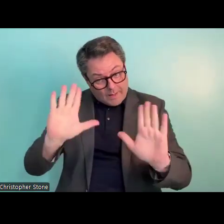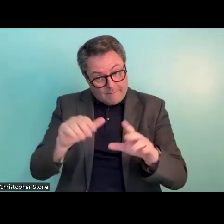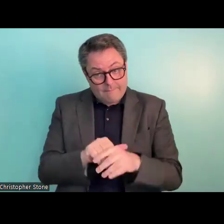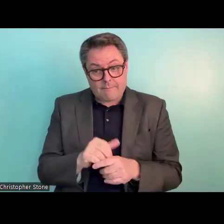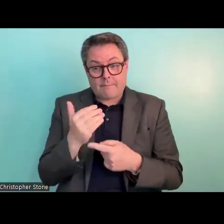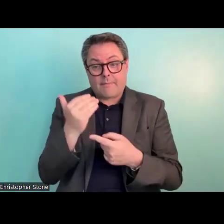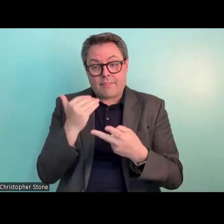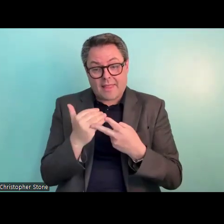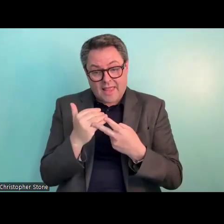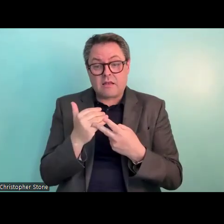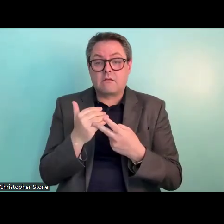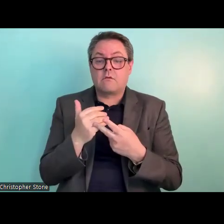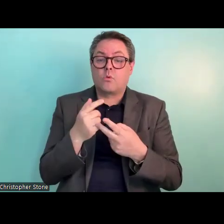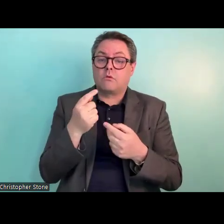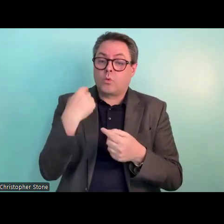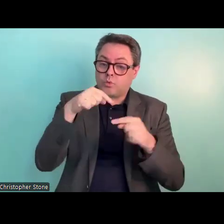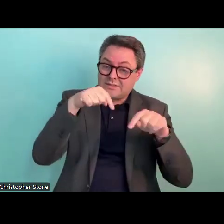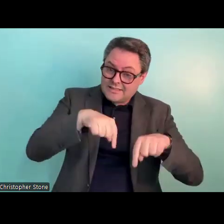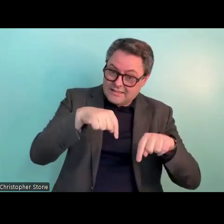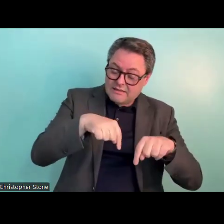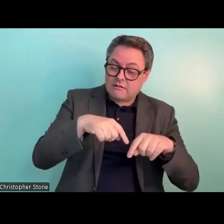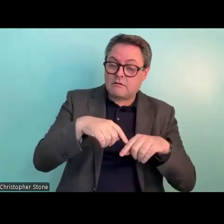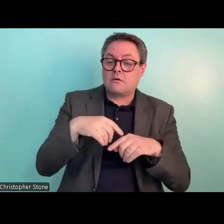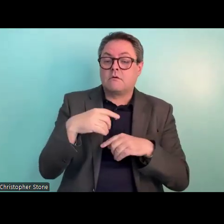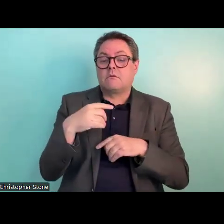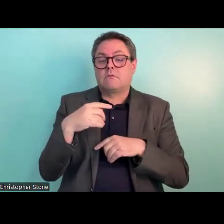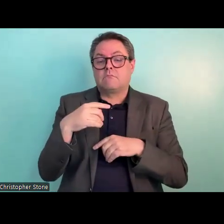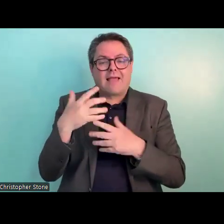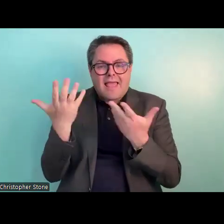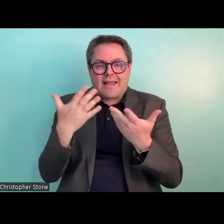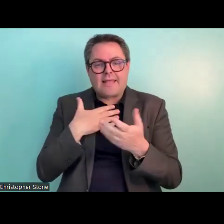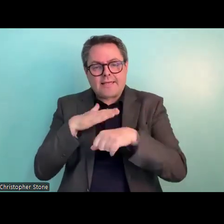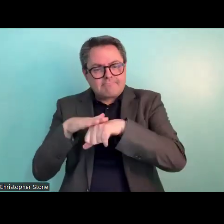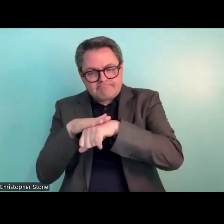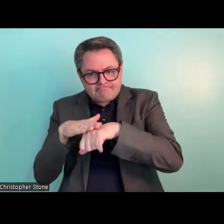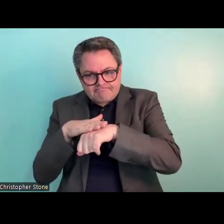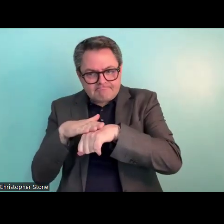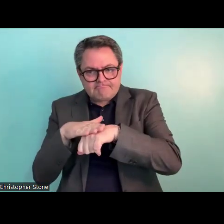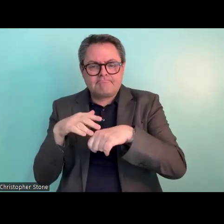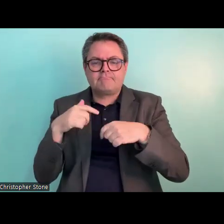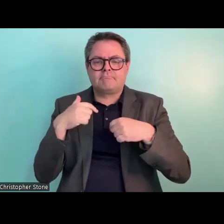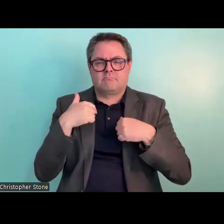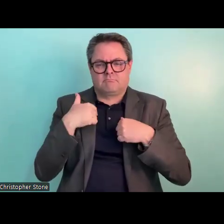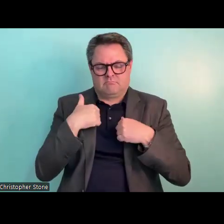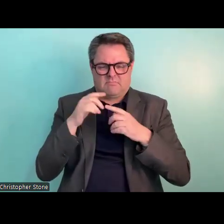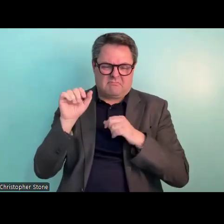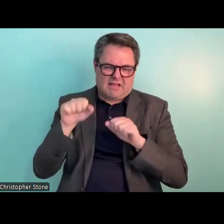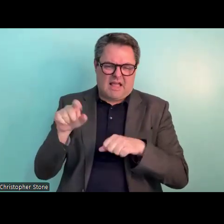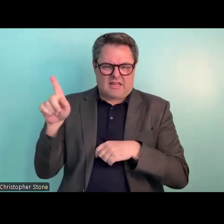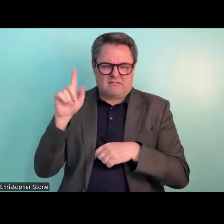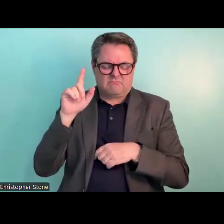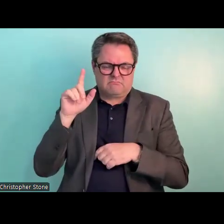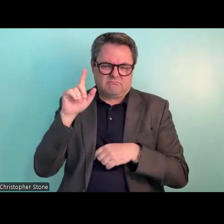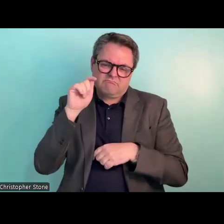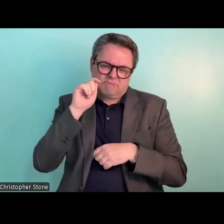cover. So we'll start off with some welcomes. Then we will need to look at attendance. and also if there have been any apologies